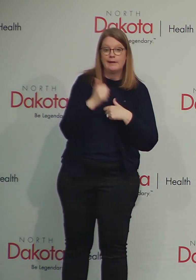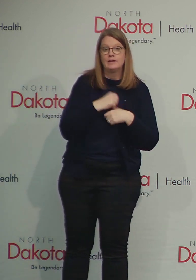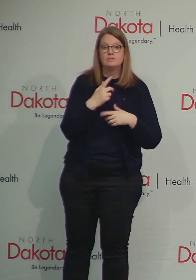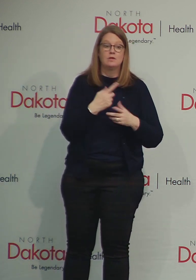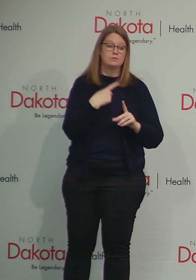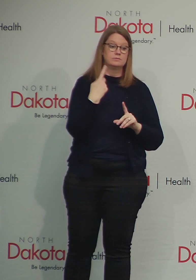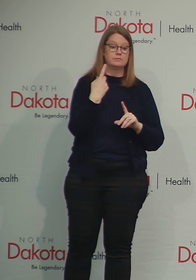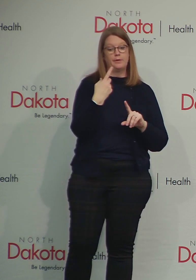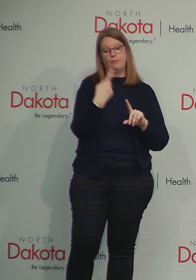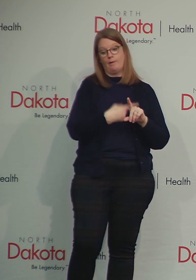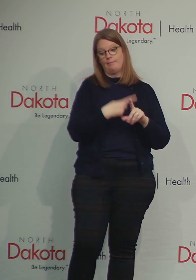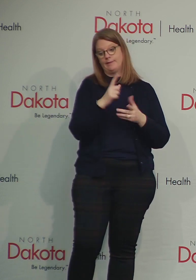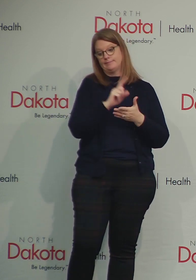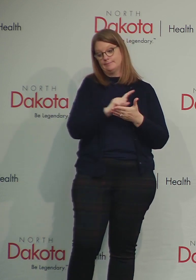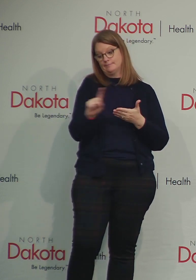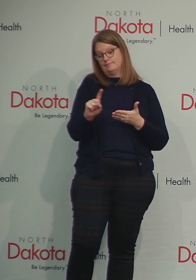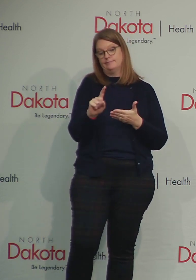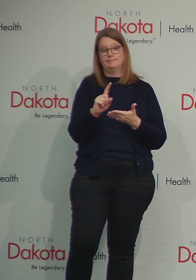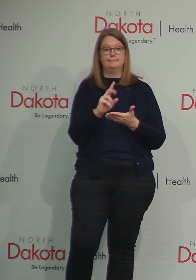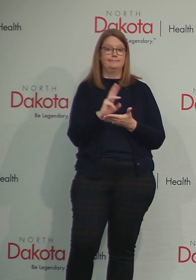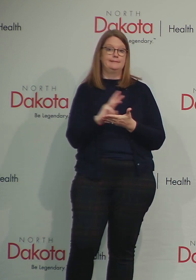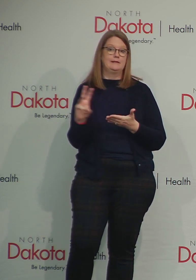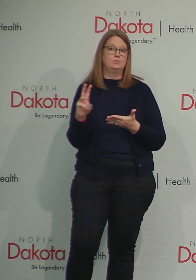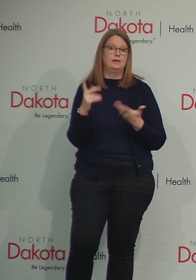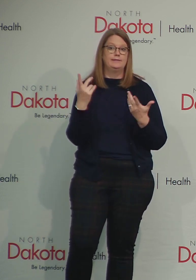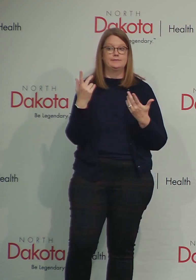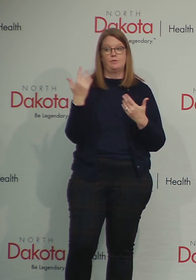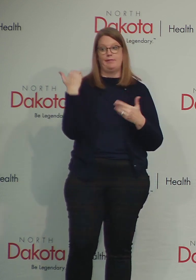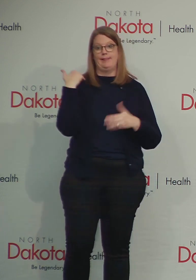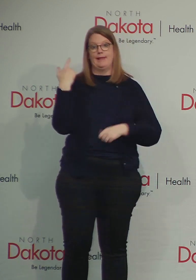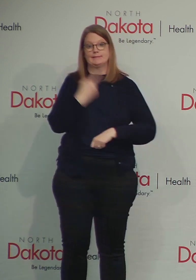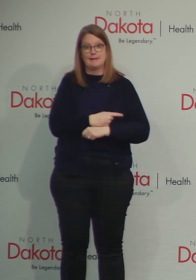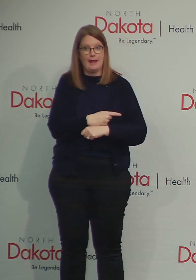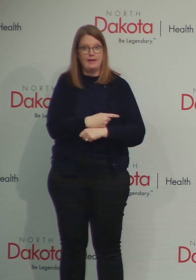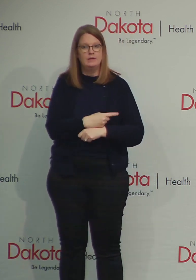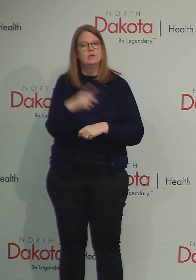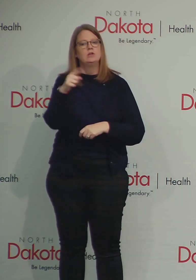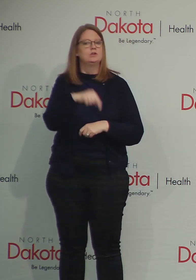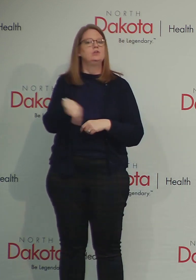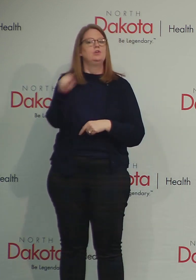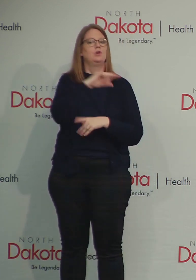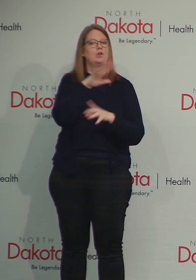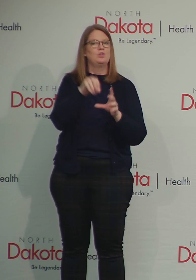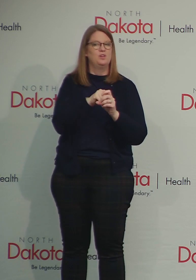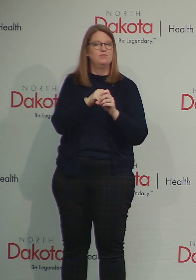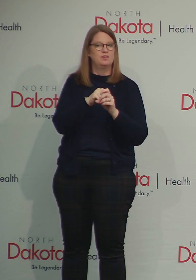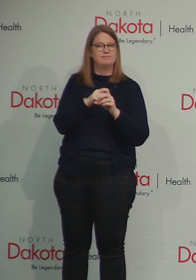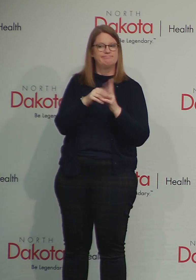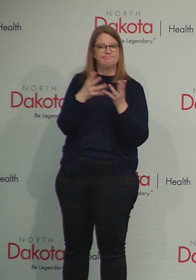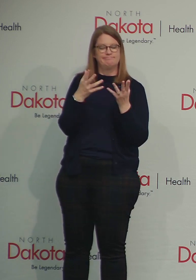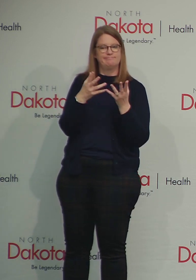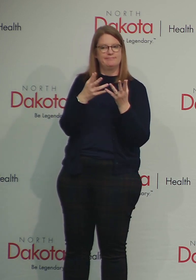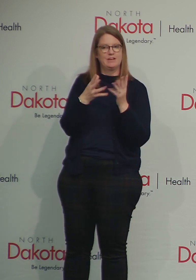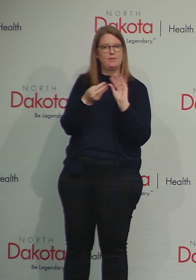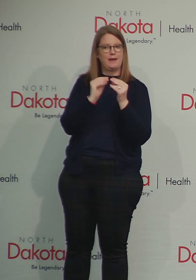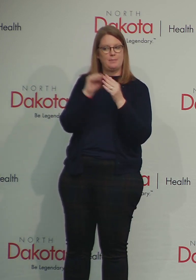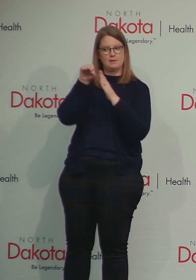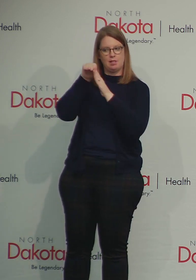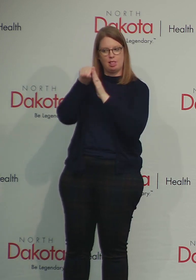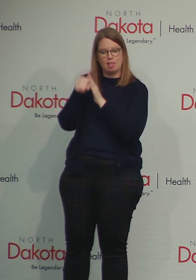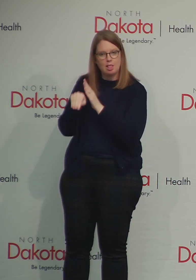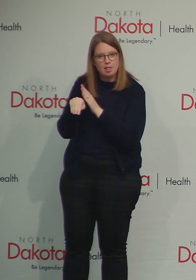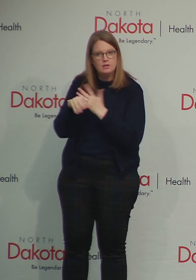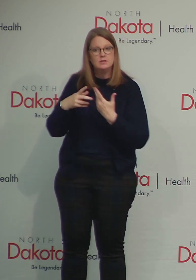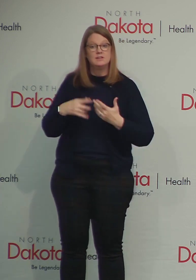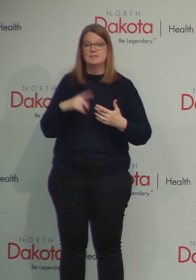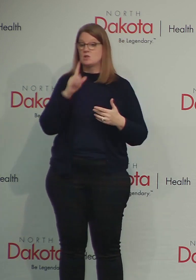been doing it for 6 months, if you've done it even for the last day, you're part of the team that's driving these solutions down. So this is a win. This is a